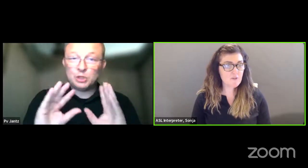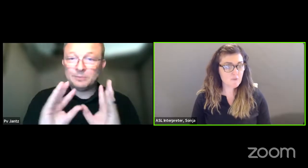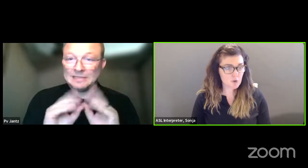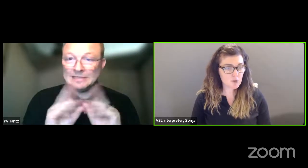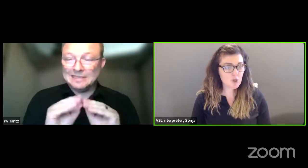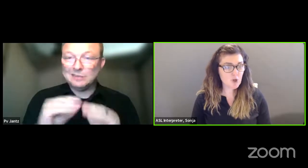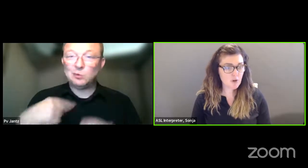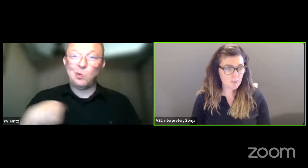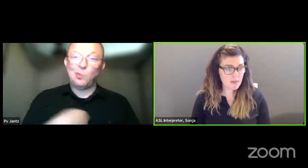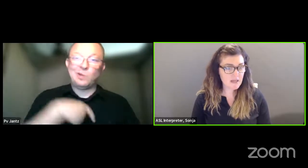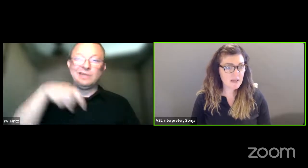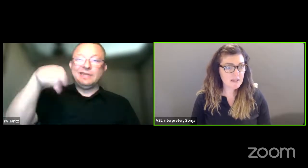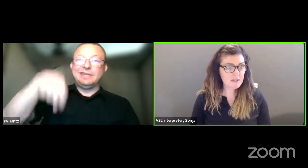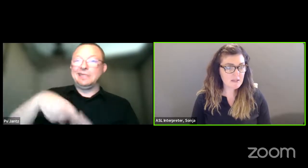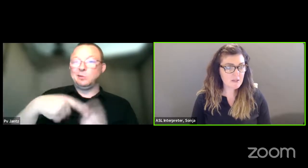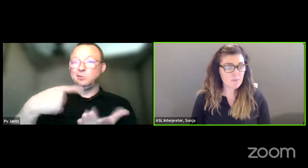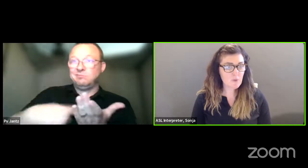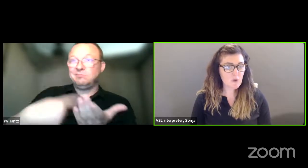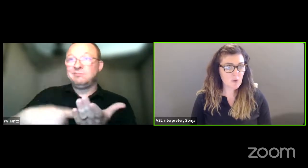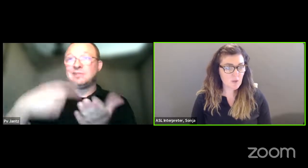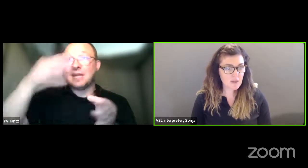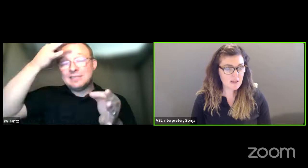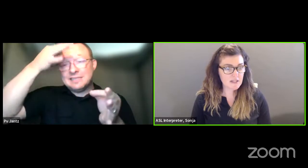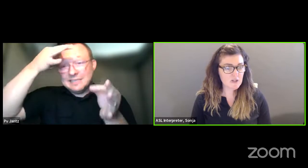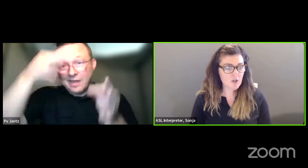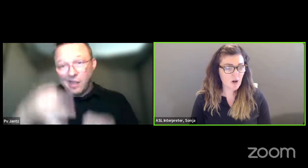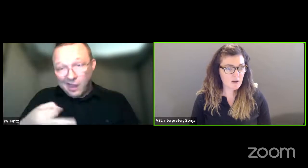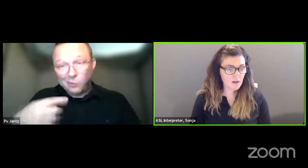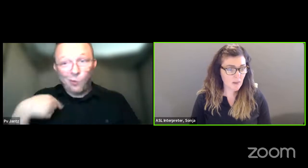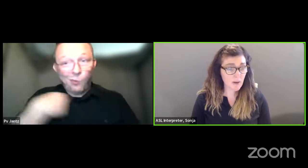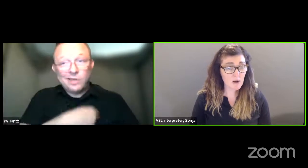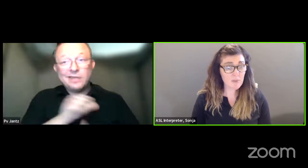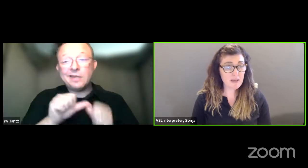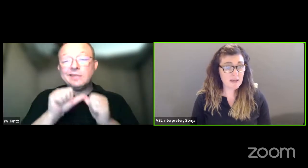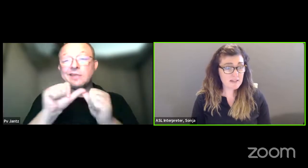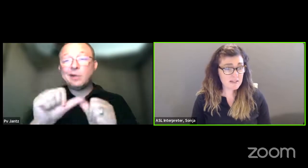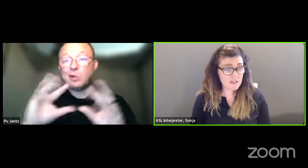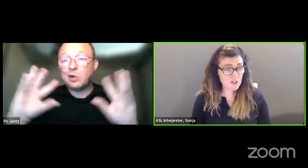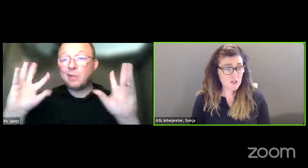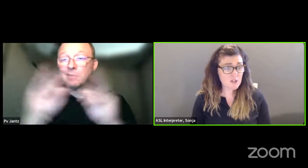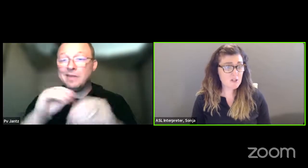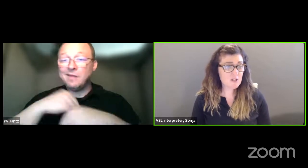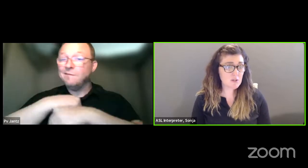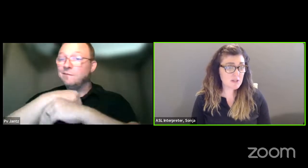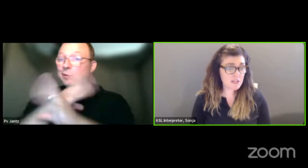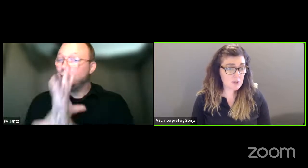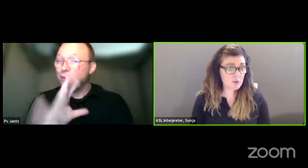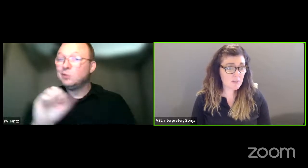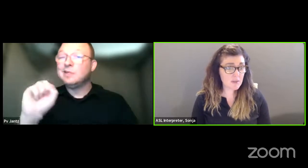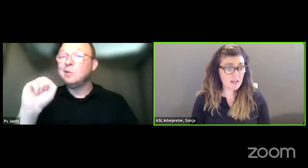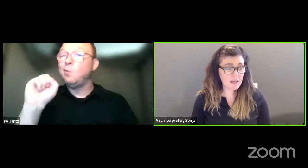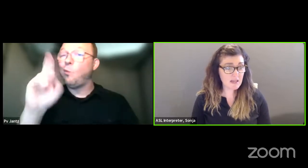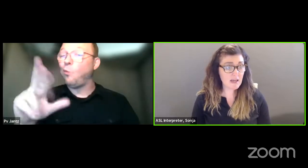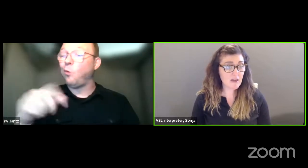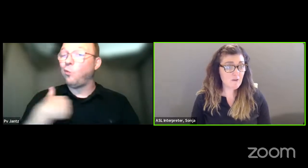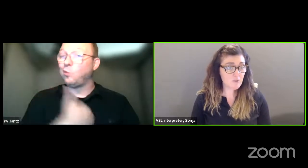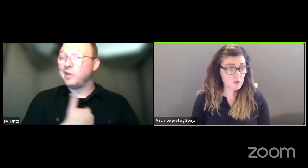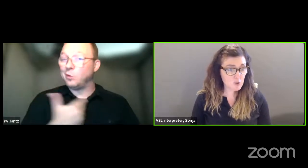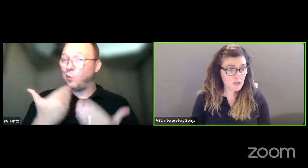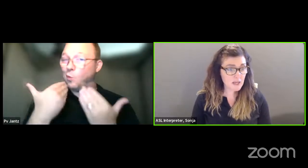discuss future meetings. We need to talk about making a decision to continue the